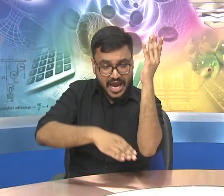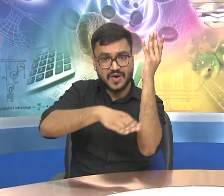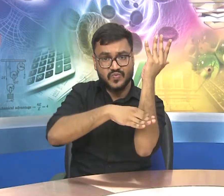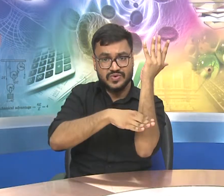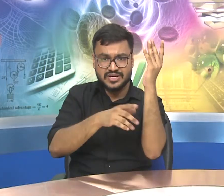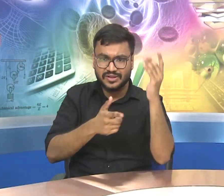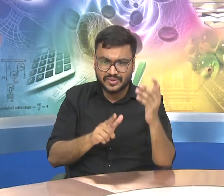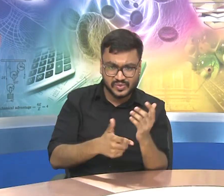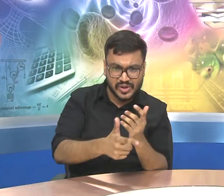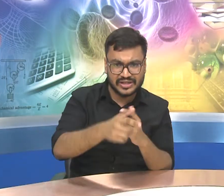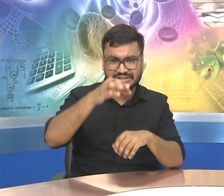ecosystem.